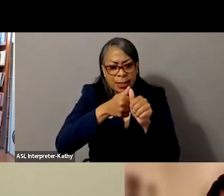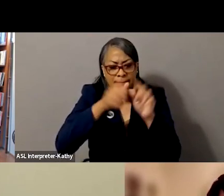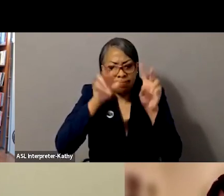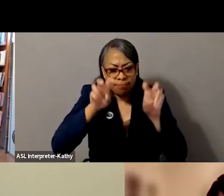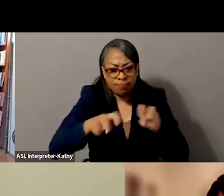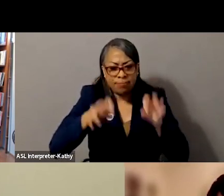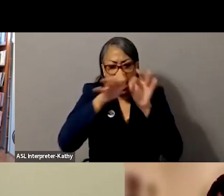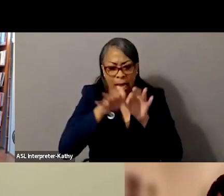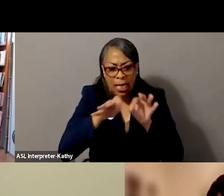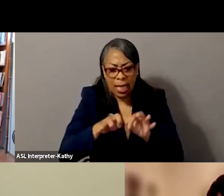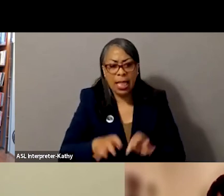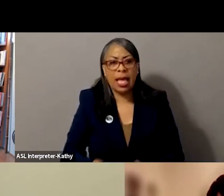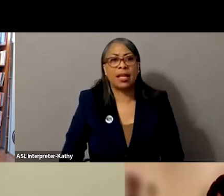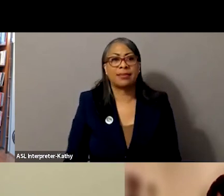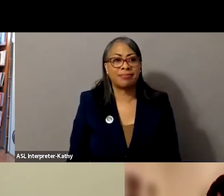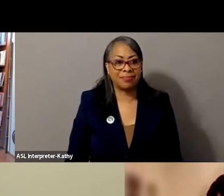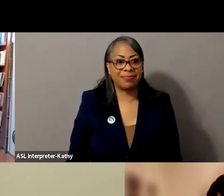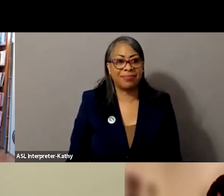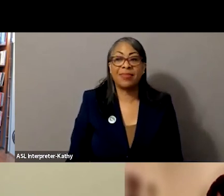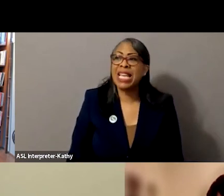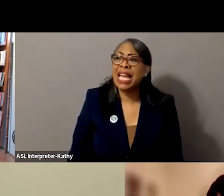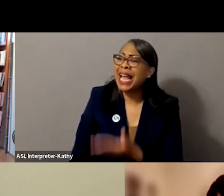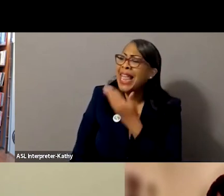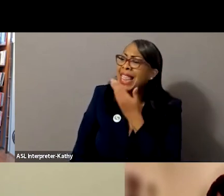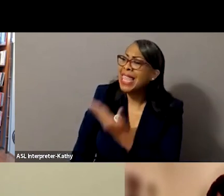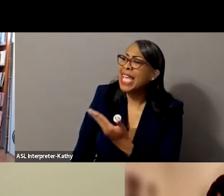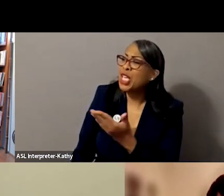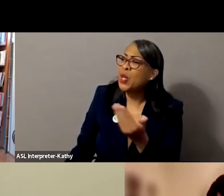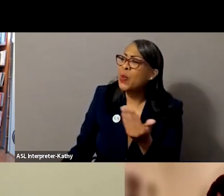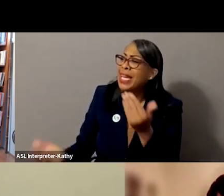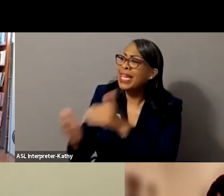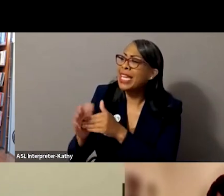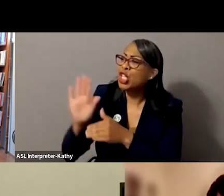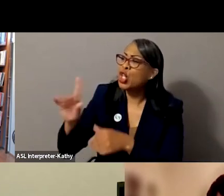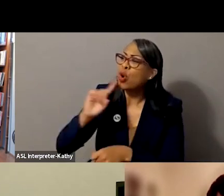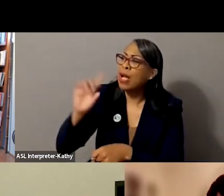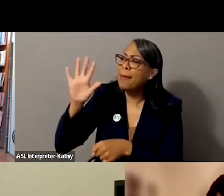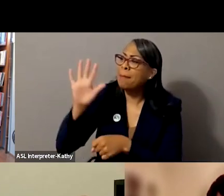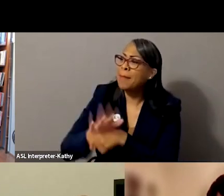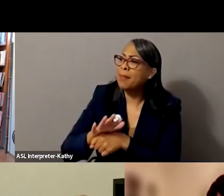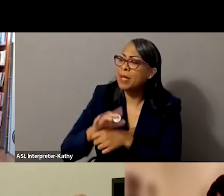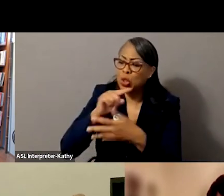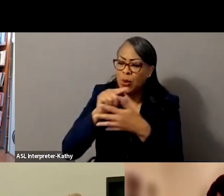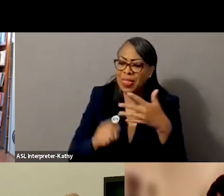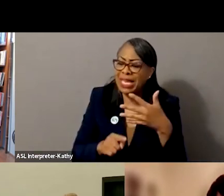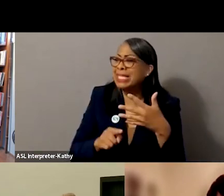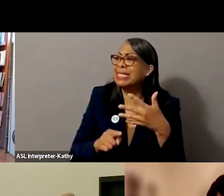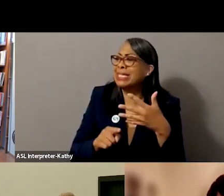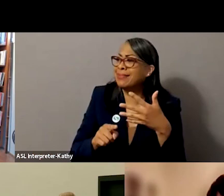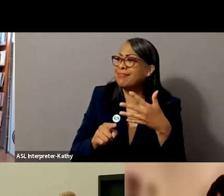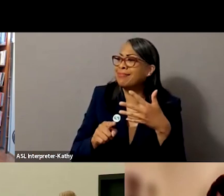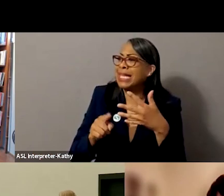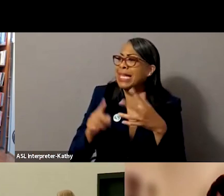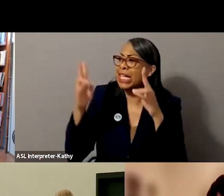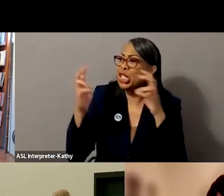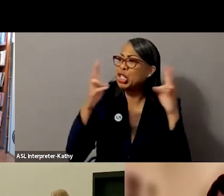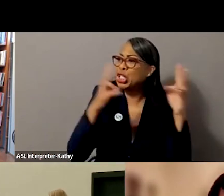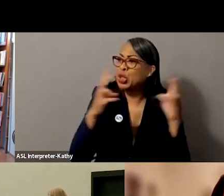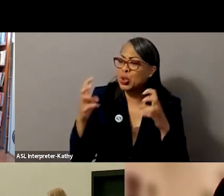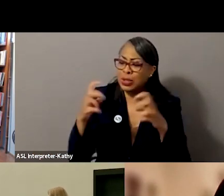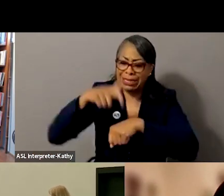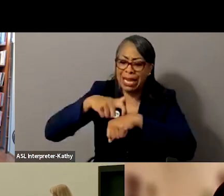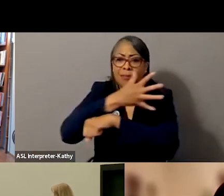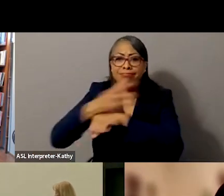Great, thank you. And thank you again for your commitment on these issues. We are at time, so I want to thank our panel